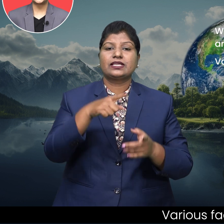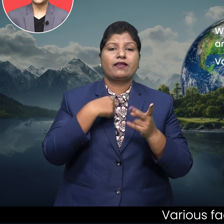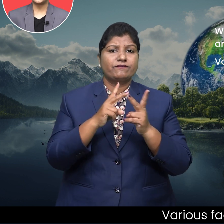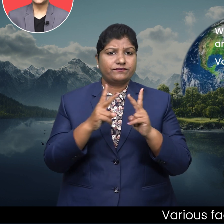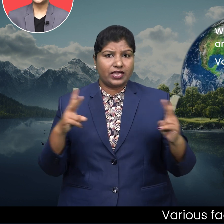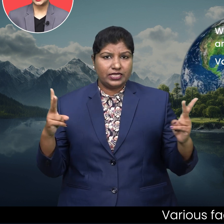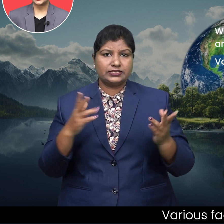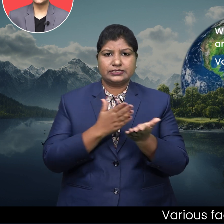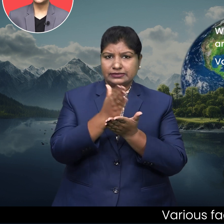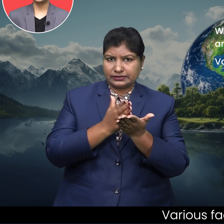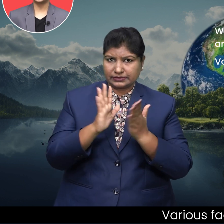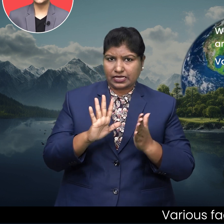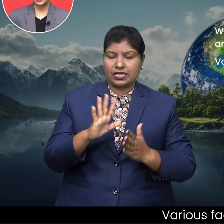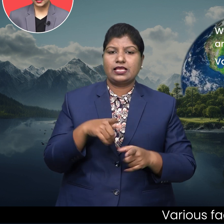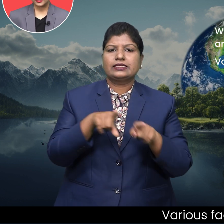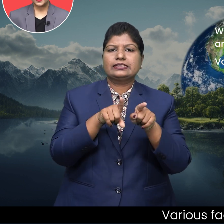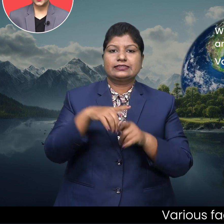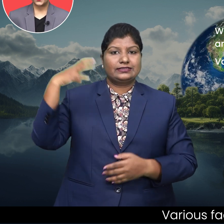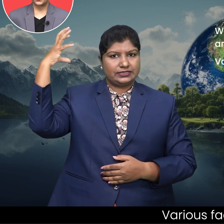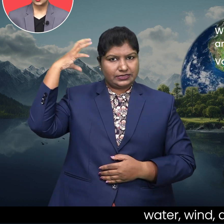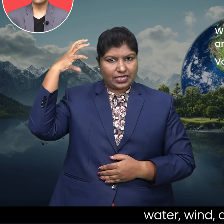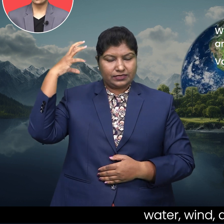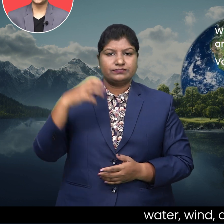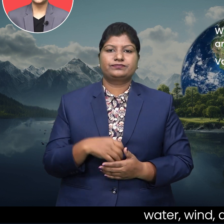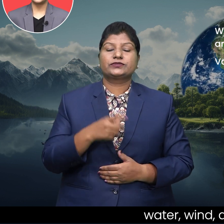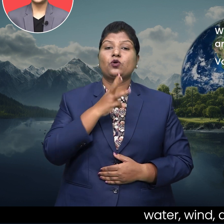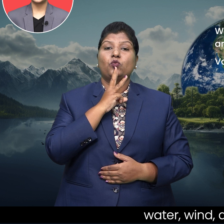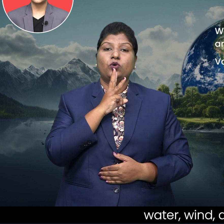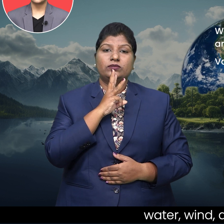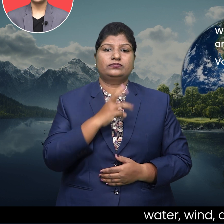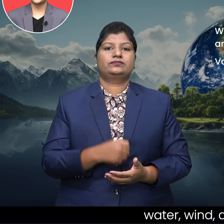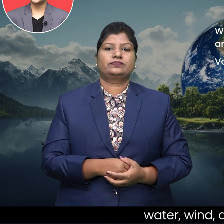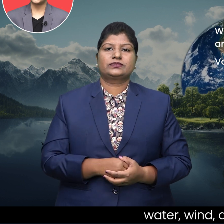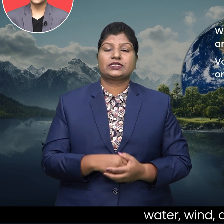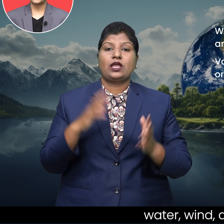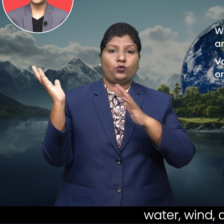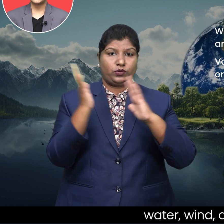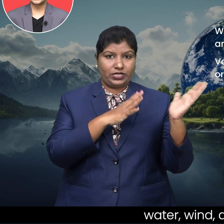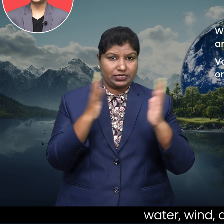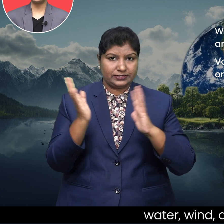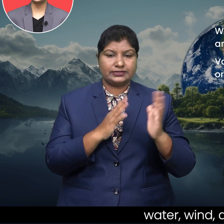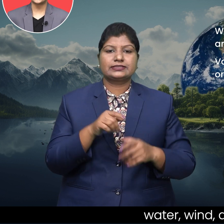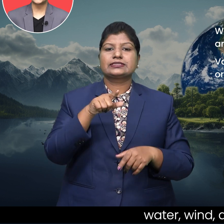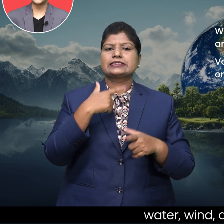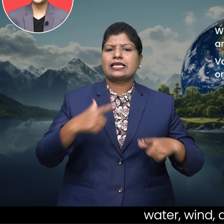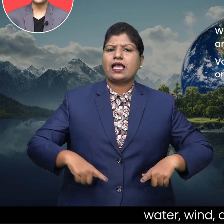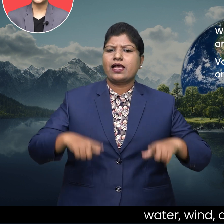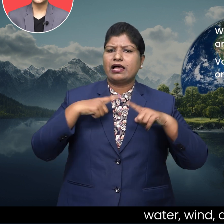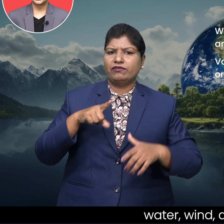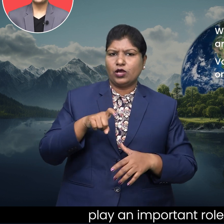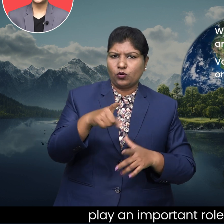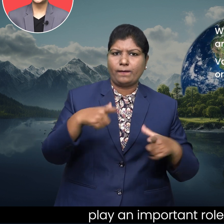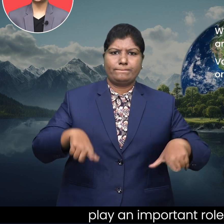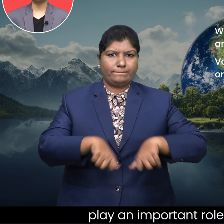Various factors like the sun, water, wind, and living